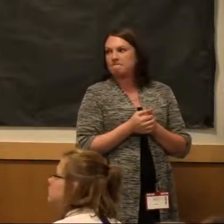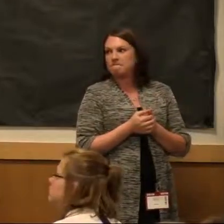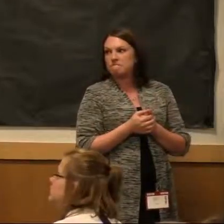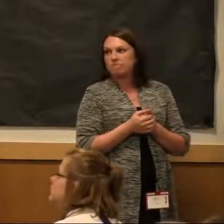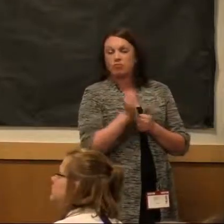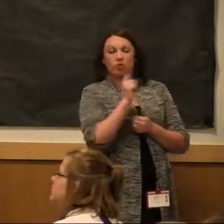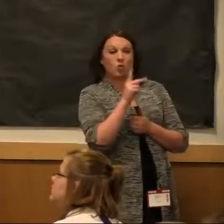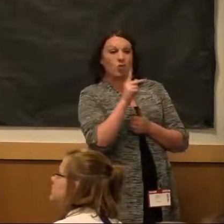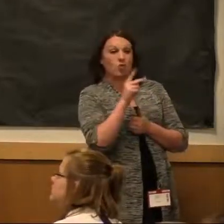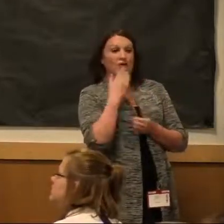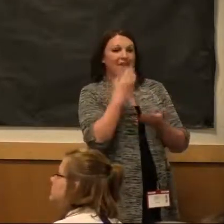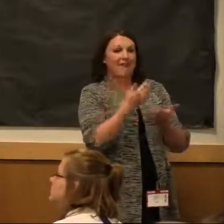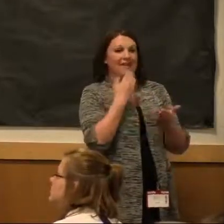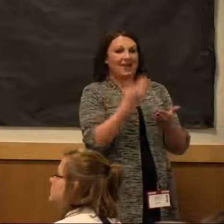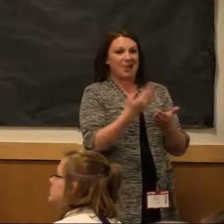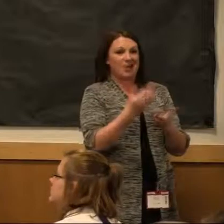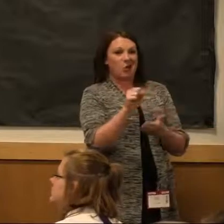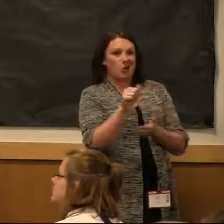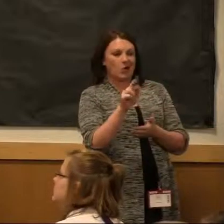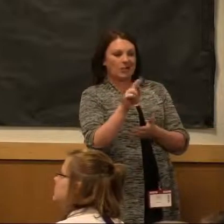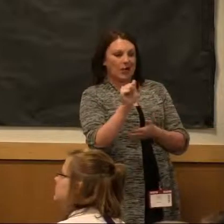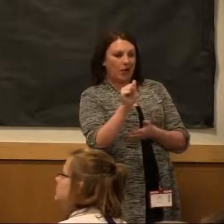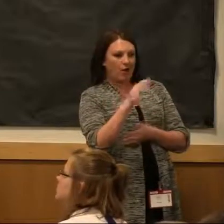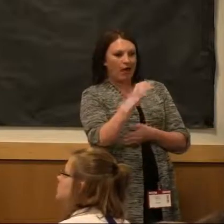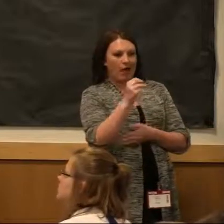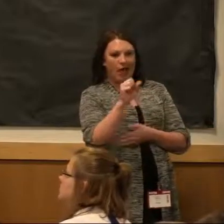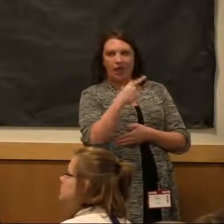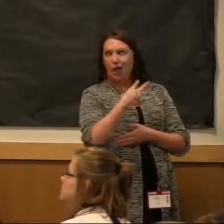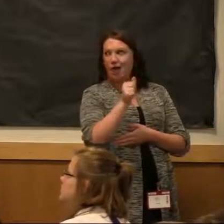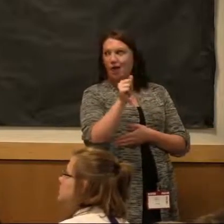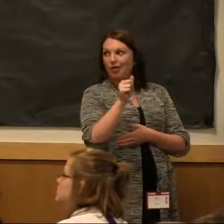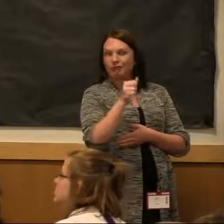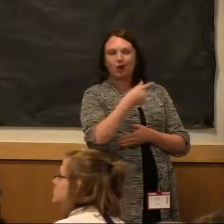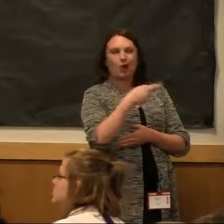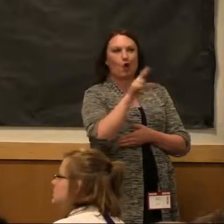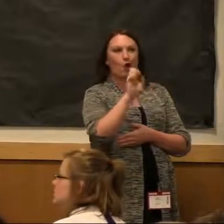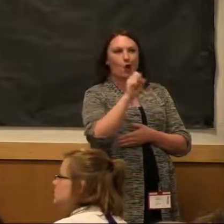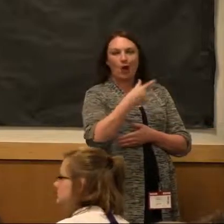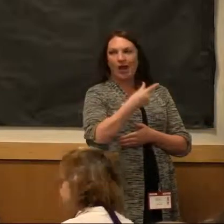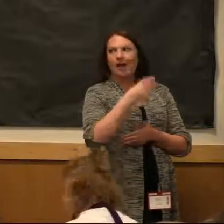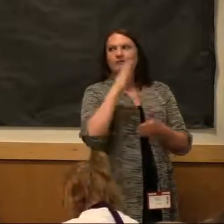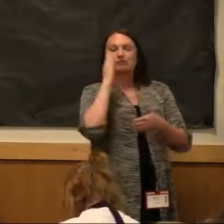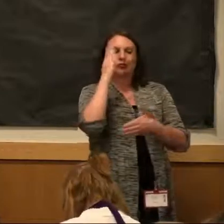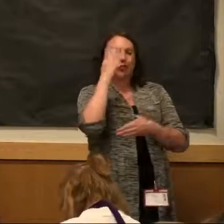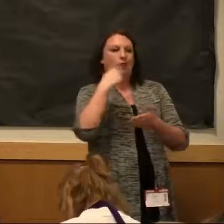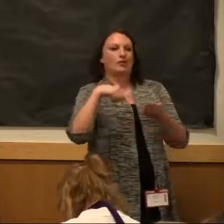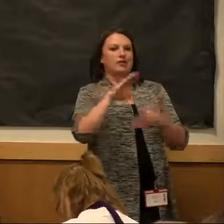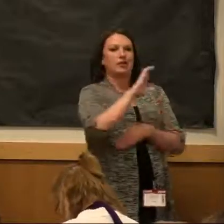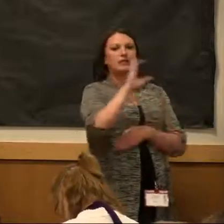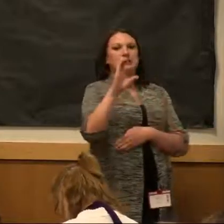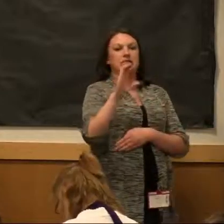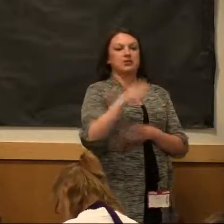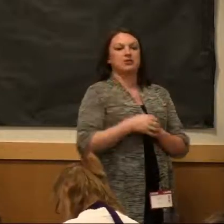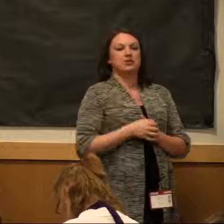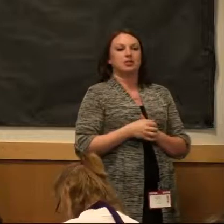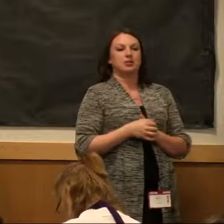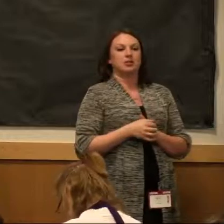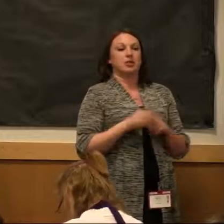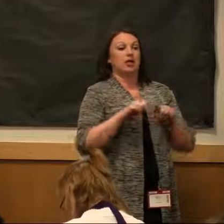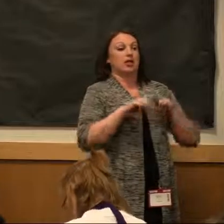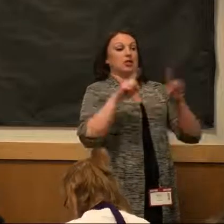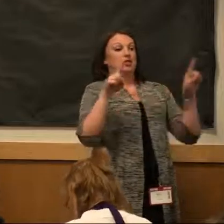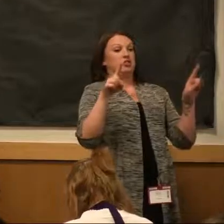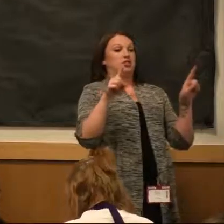Okay, well, I want to thank Sarah and Greg for speaking with us about Colorado College and different aspects